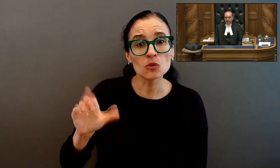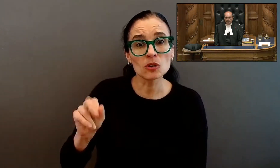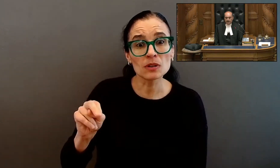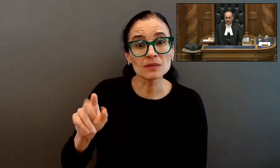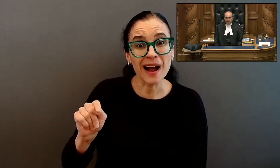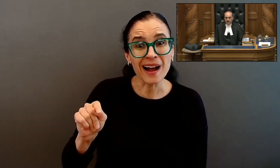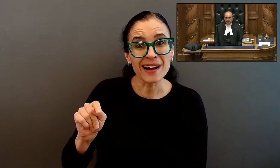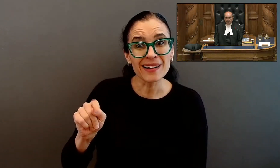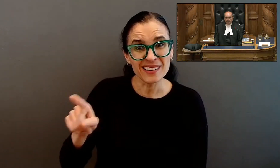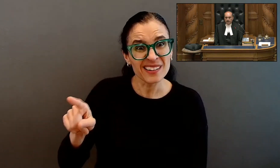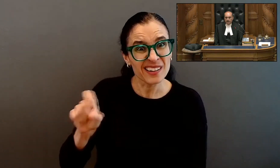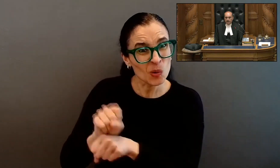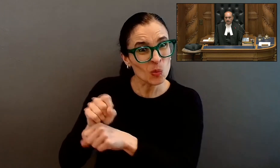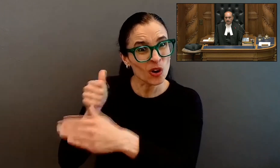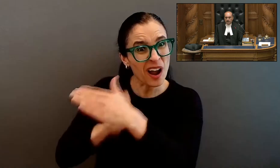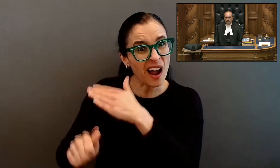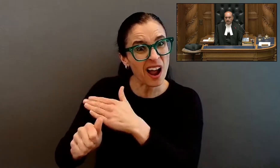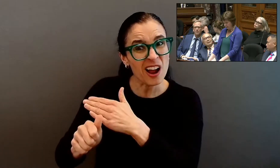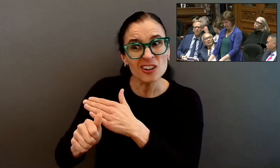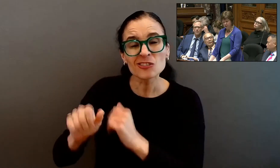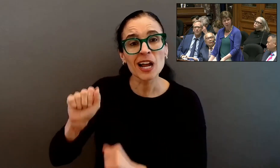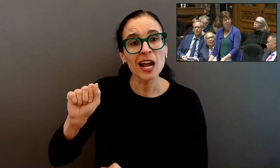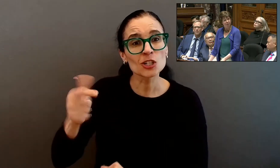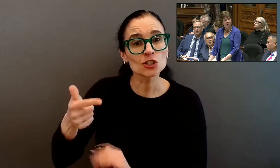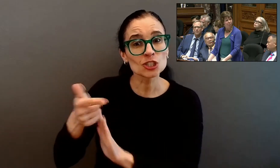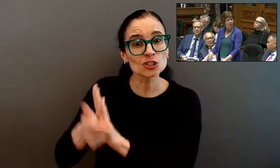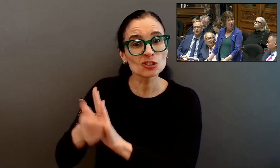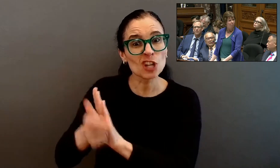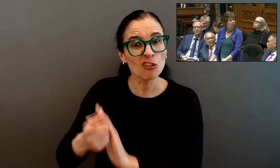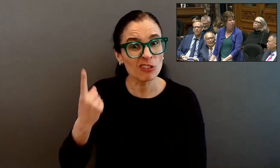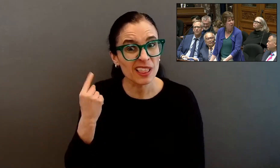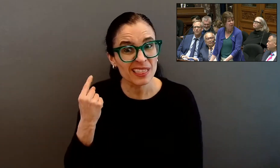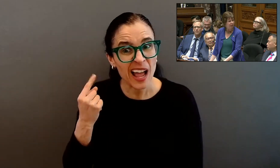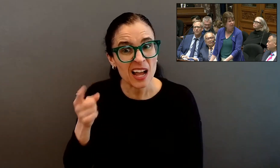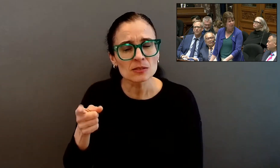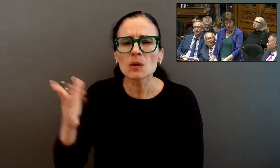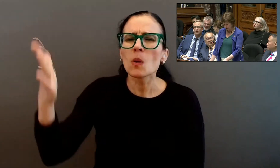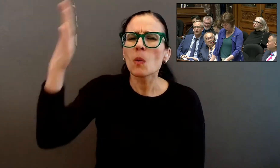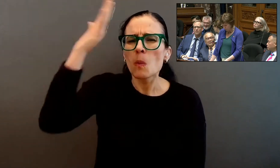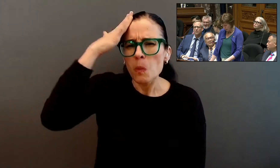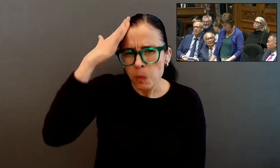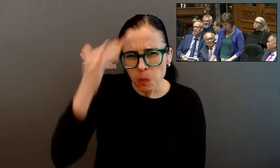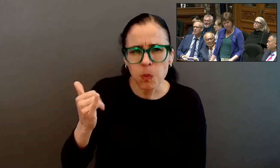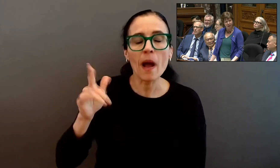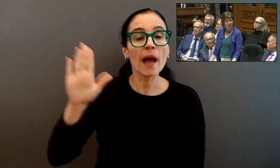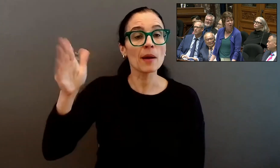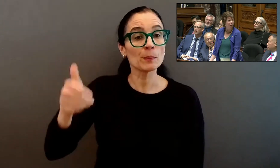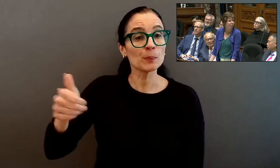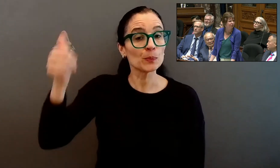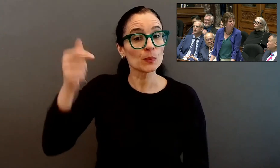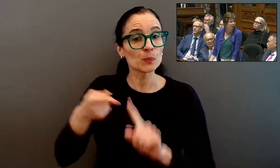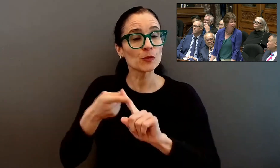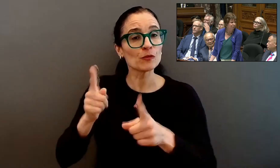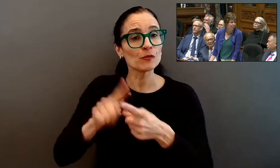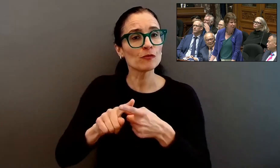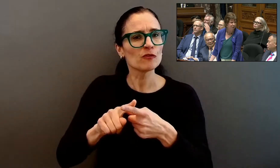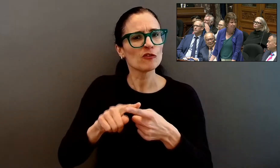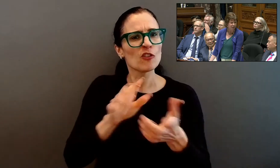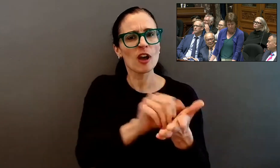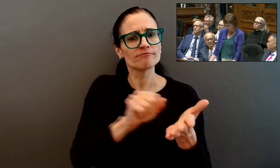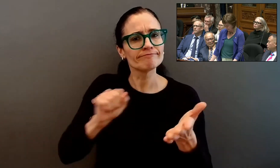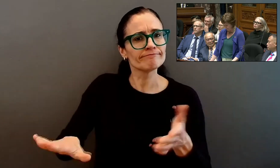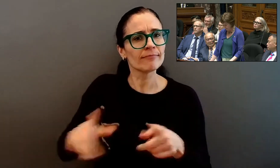Minister. Thank you to the member for continuing to give me the opportunity to describe some of the outcomes of our